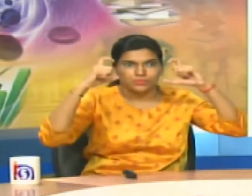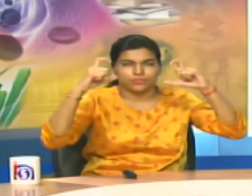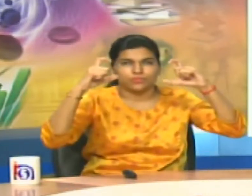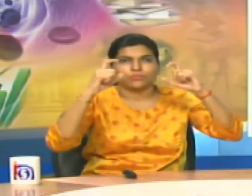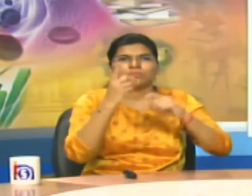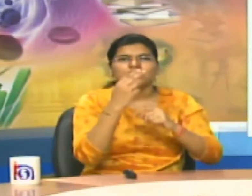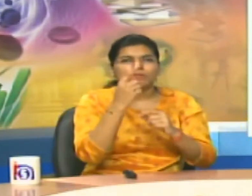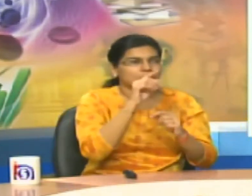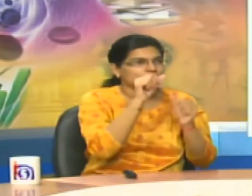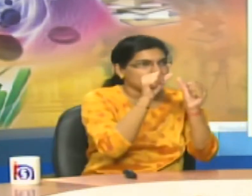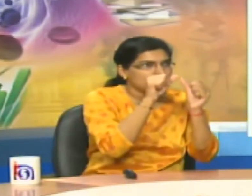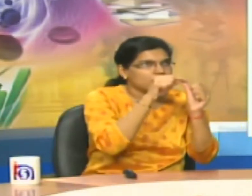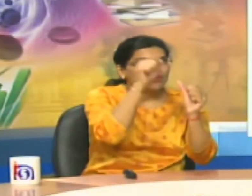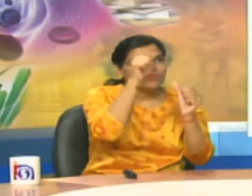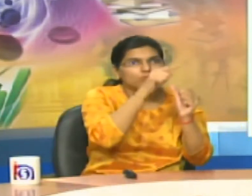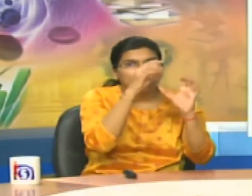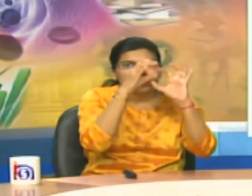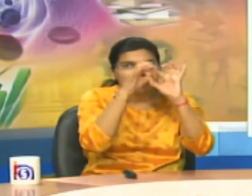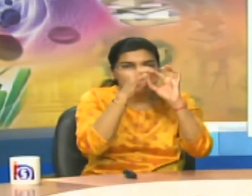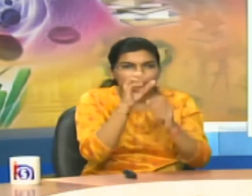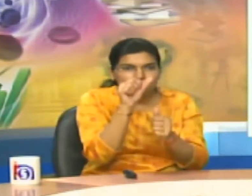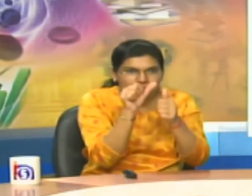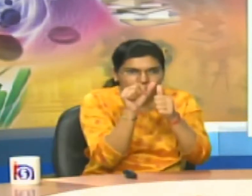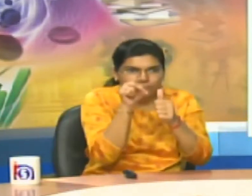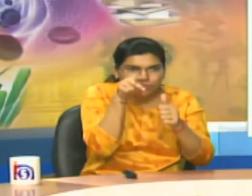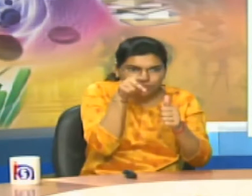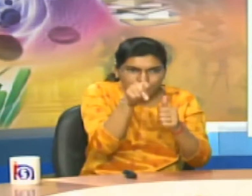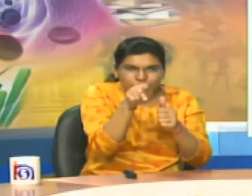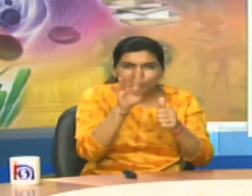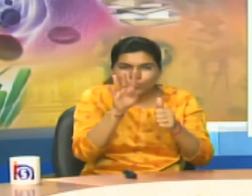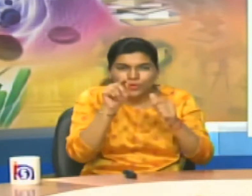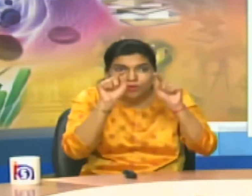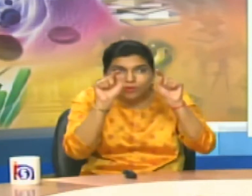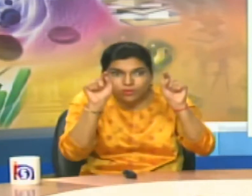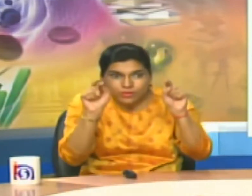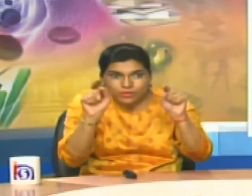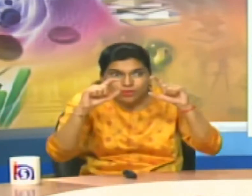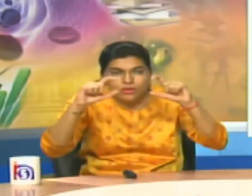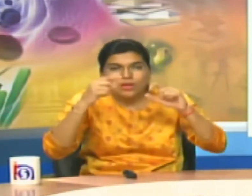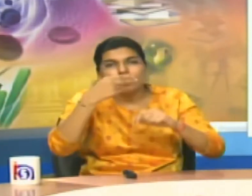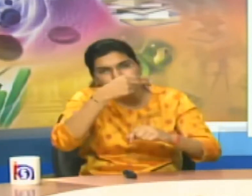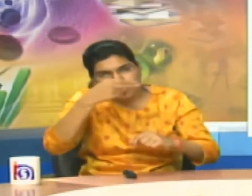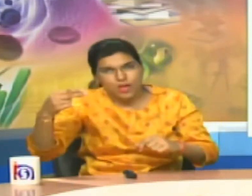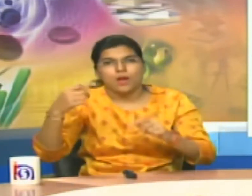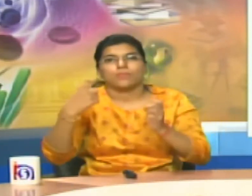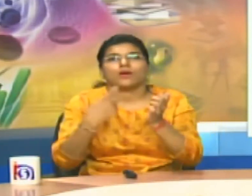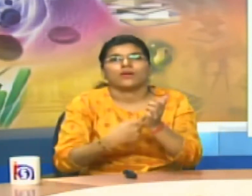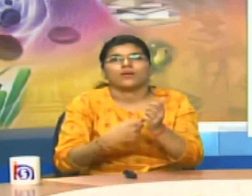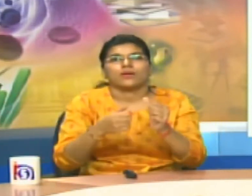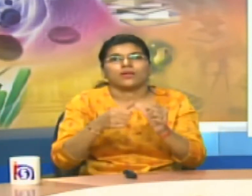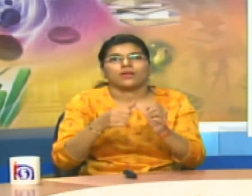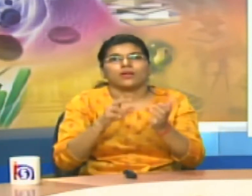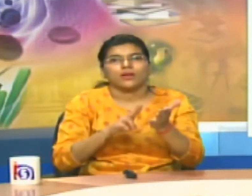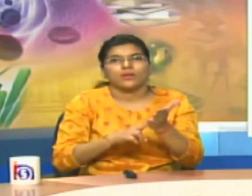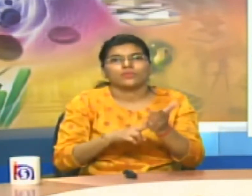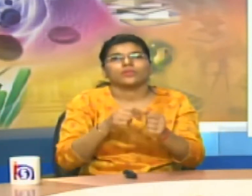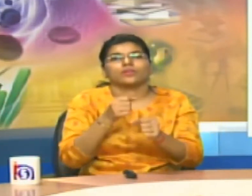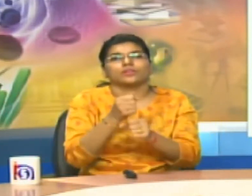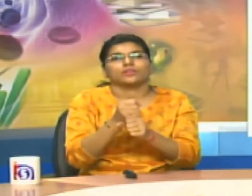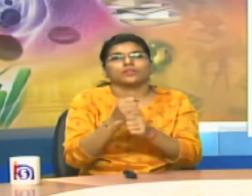another particular cell, and when we select some cells, that gets selected and it shows the